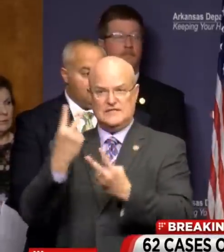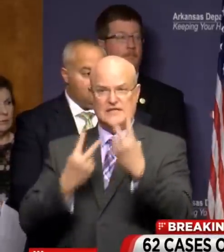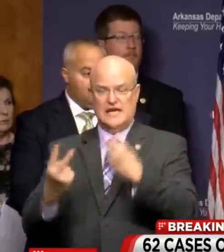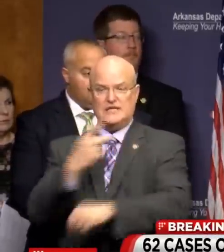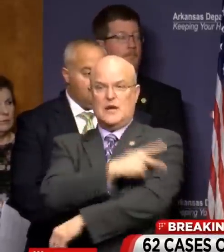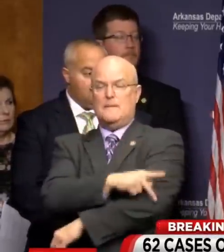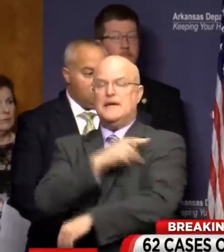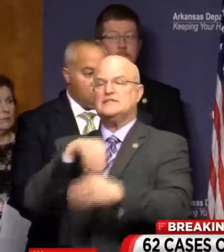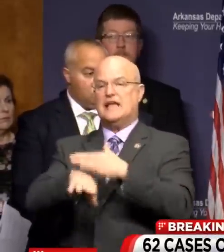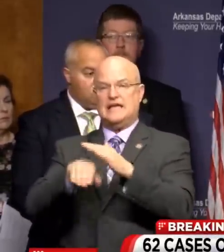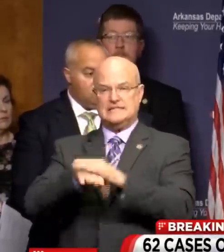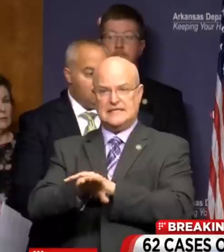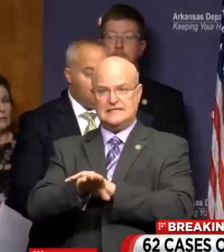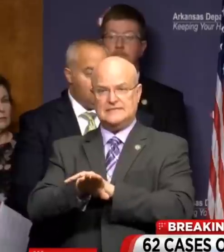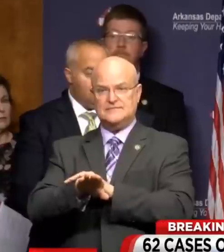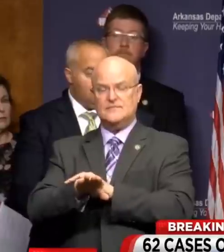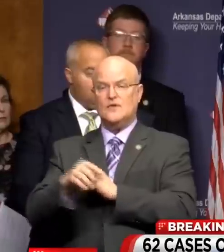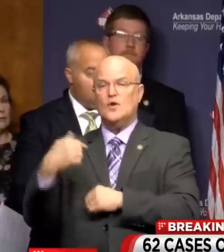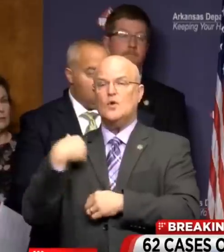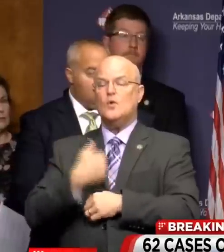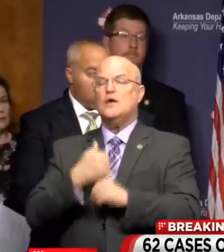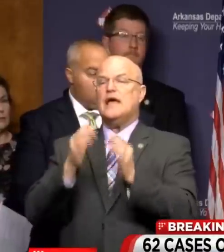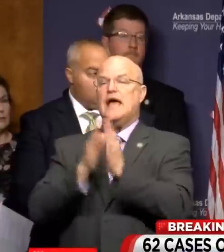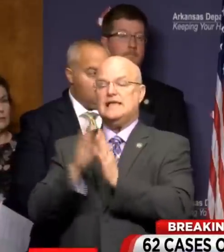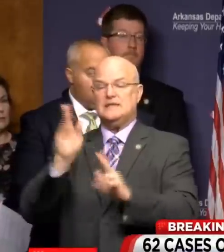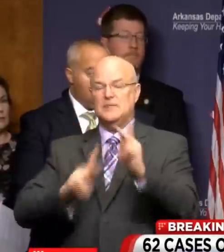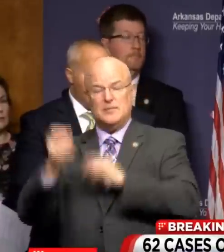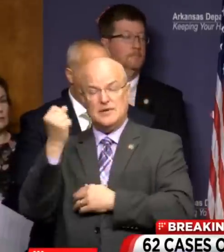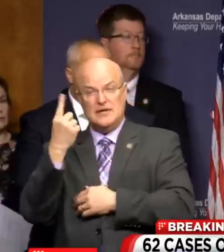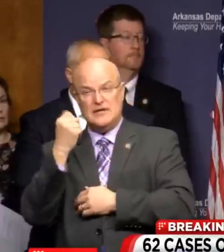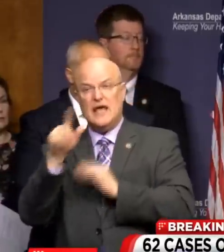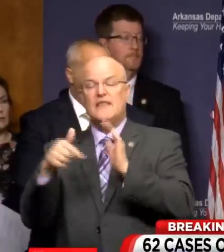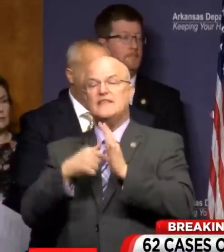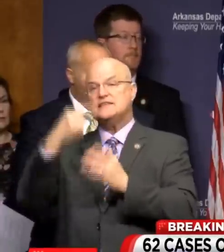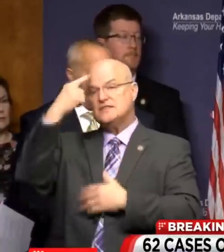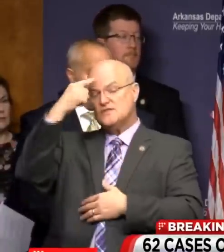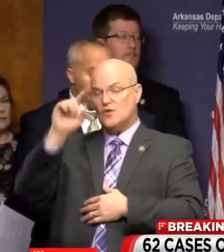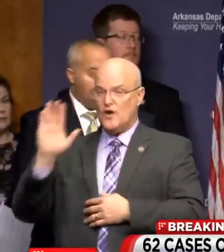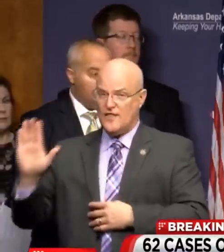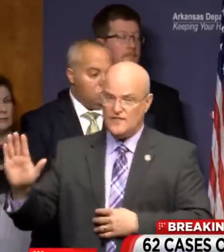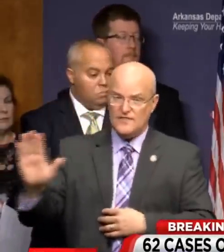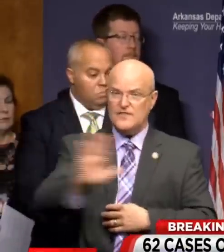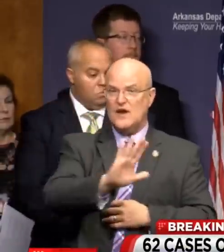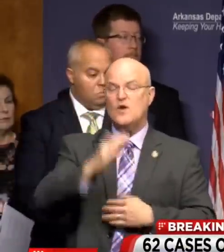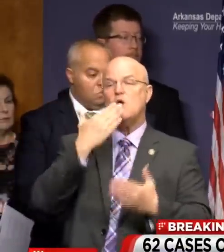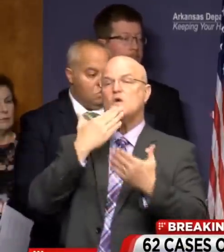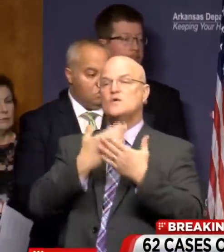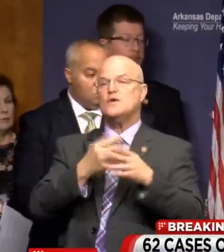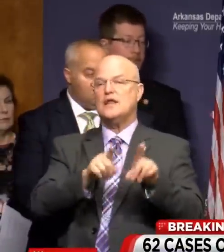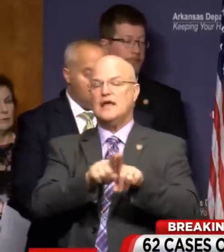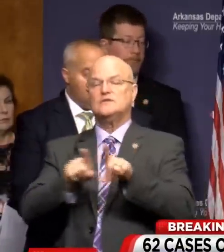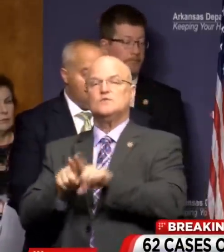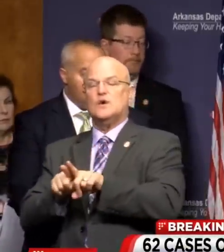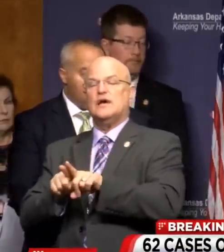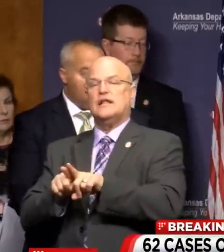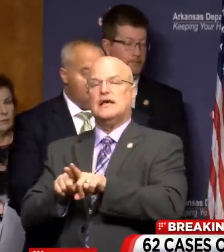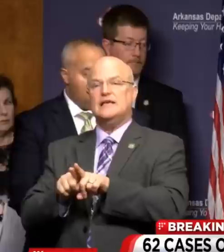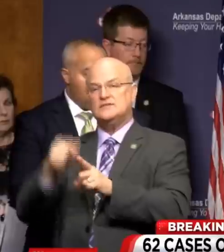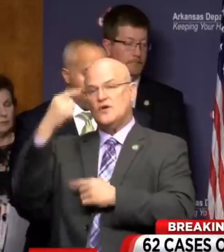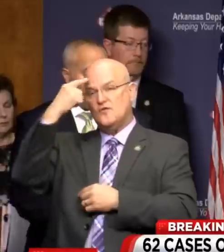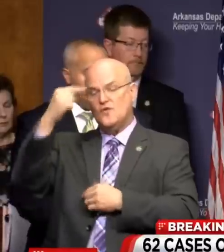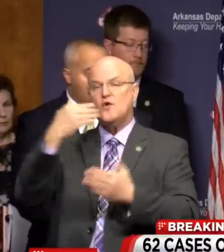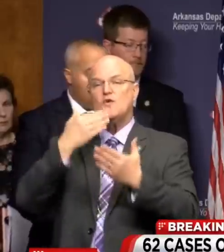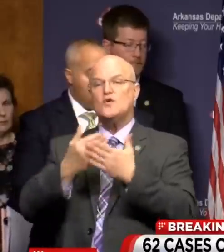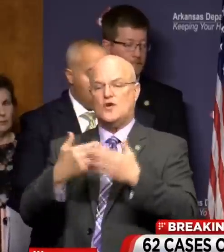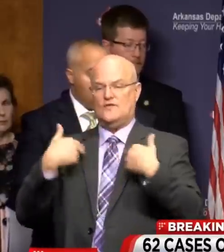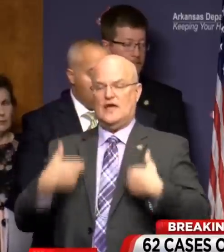and patient access. And we ask the public's understanding that this is for their own good as well as for the